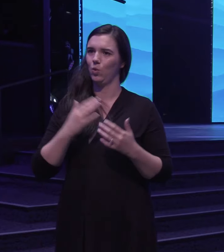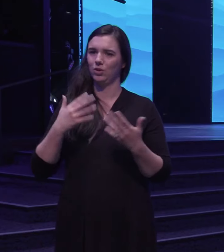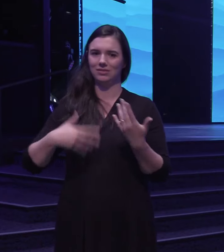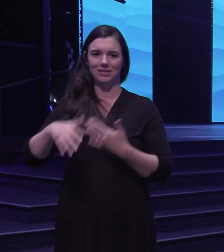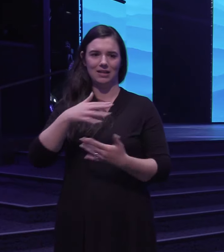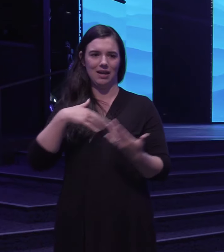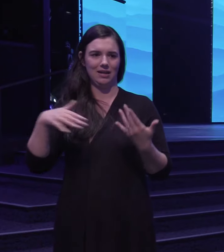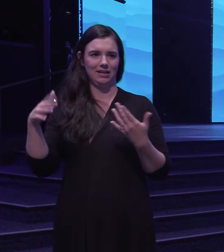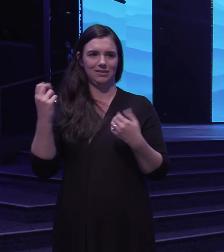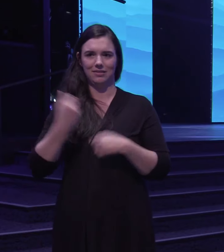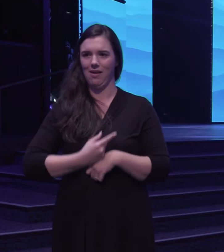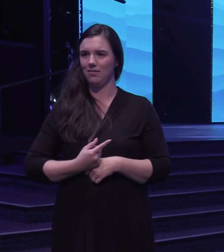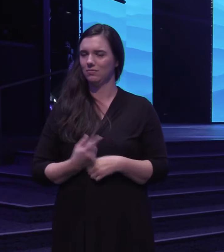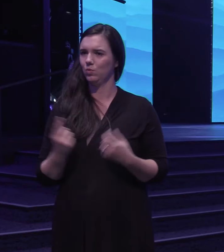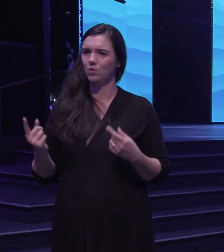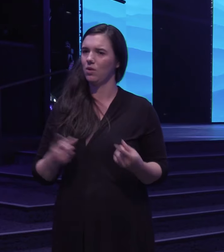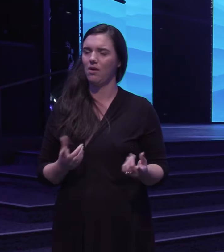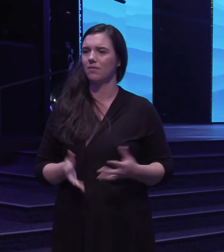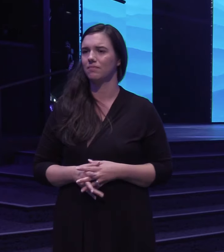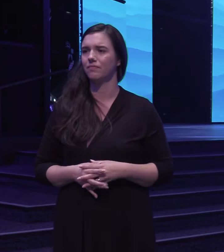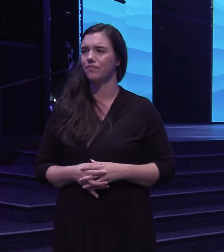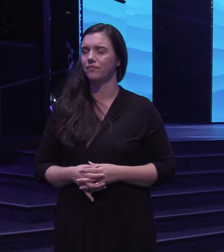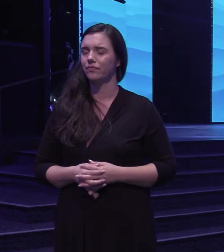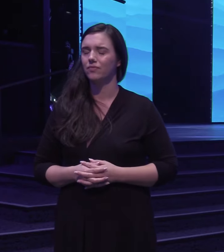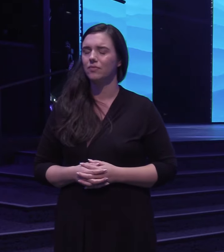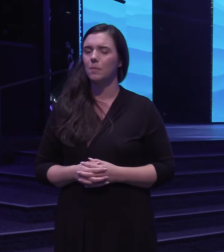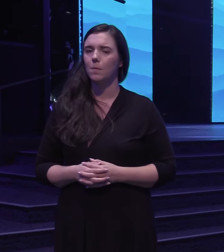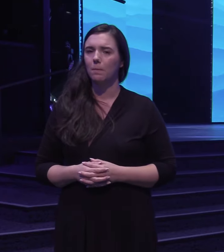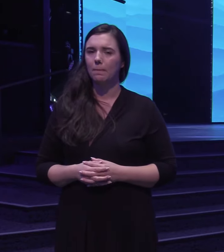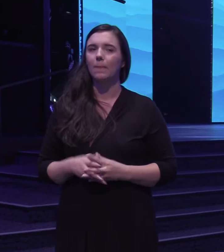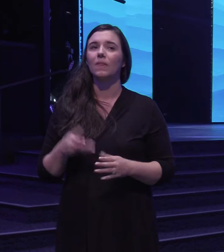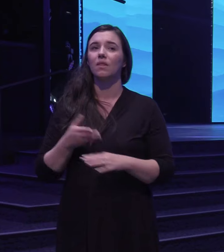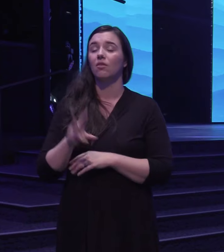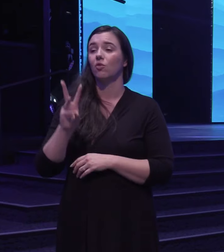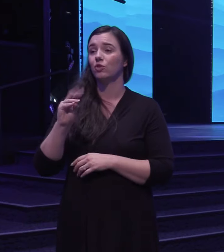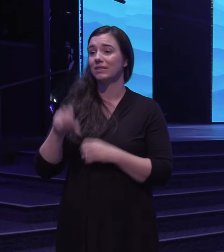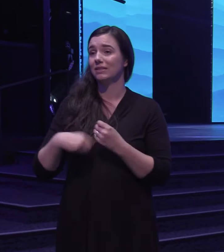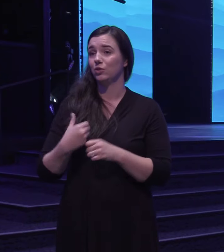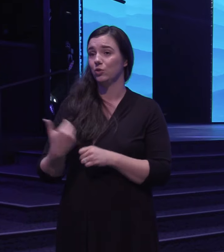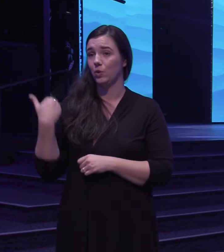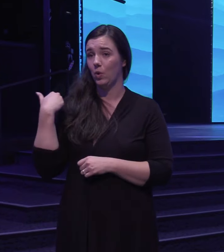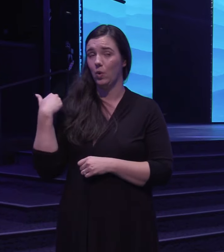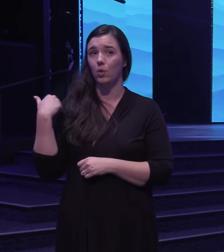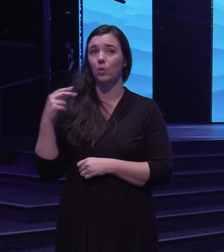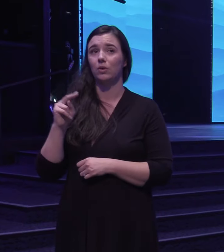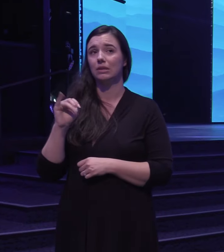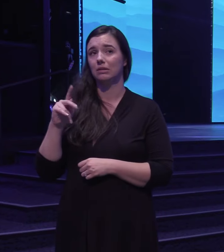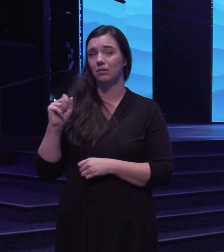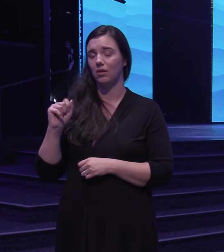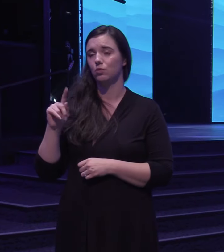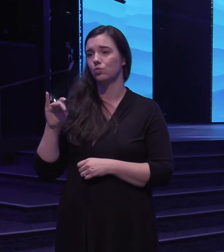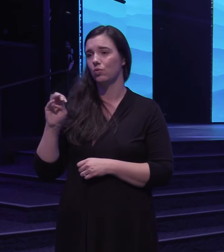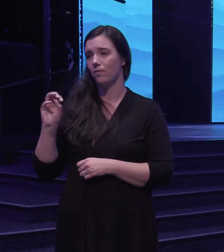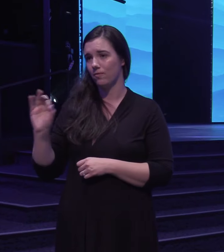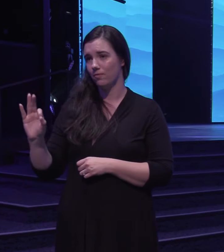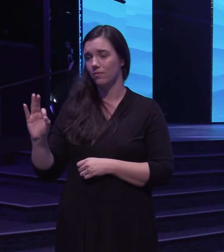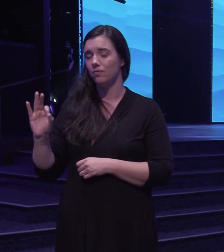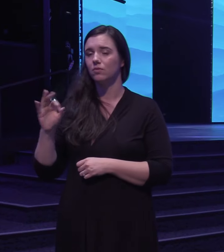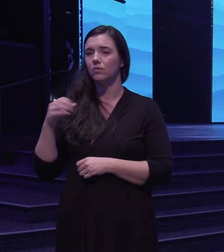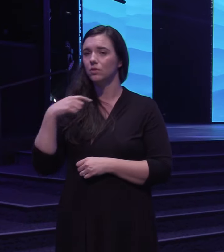society today. You know, over 60 years ago, Nikita Khrushchev said to